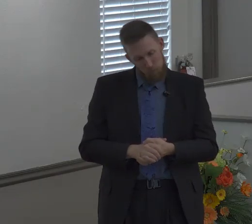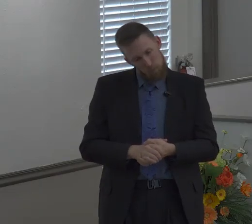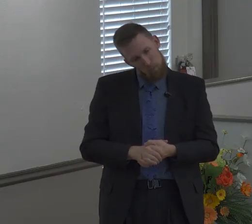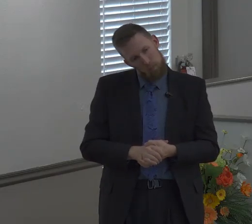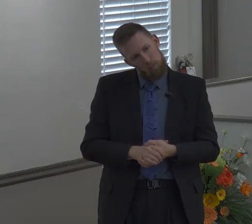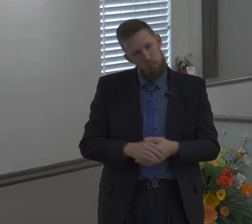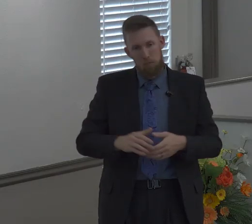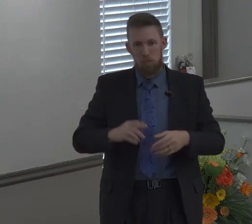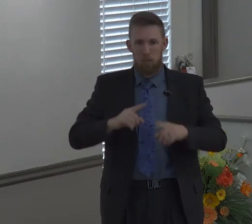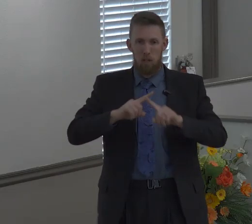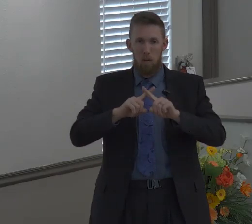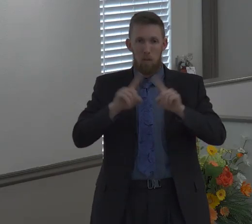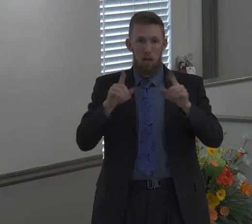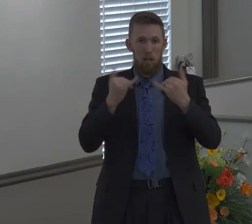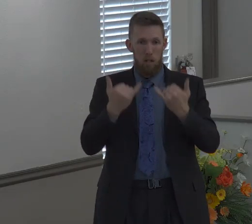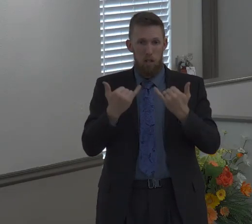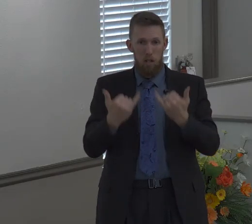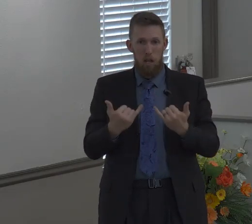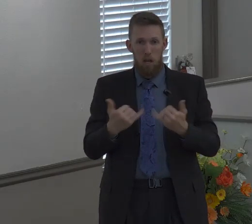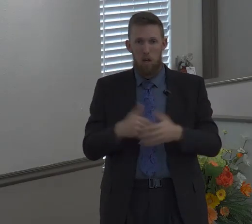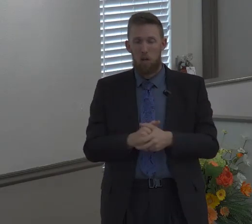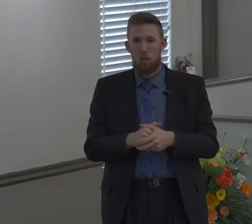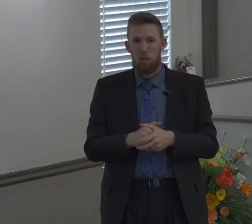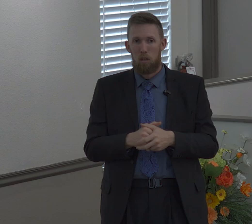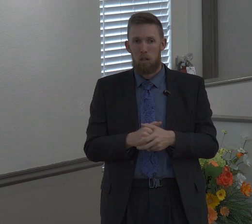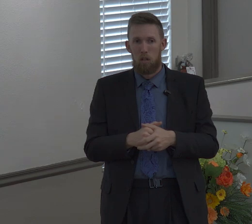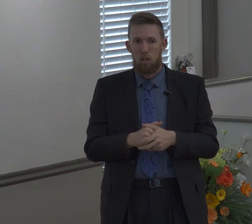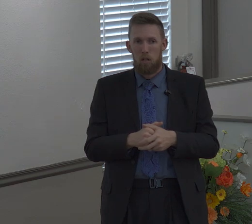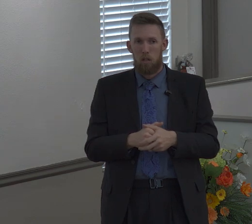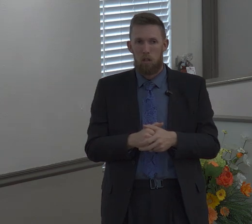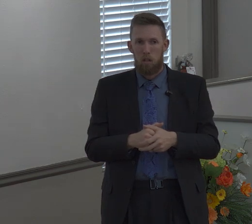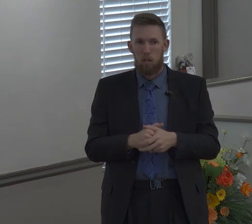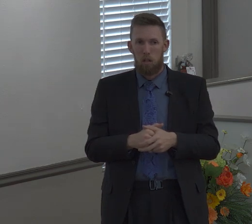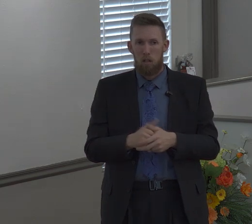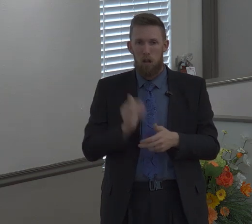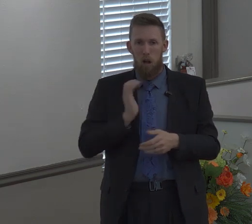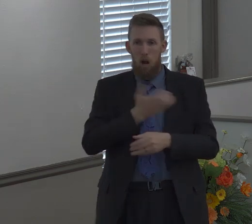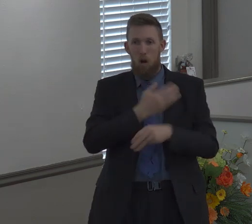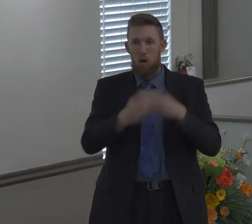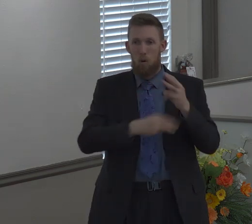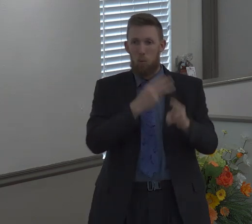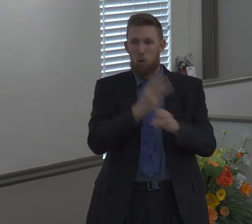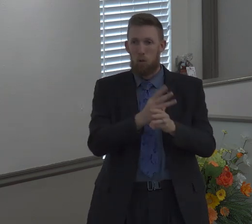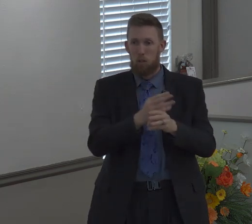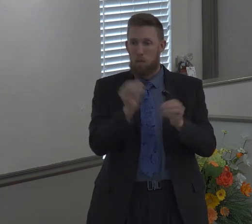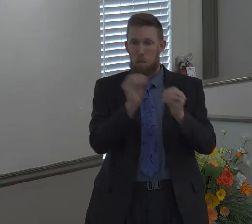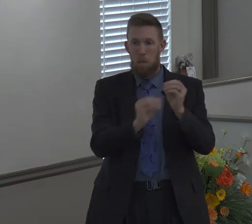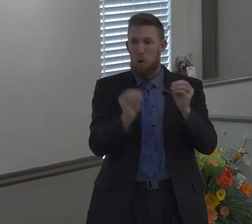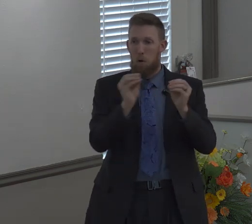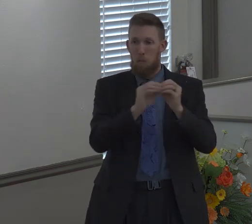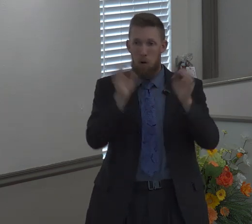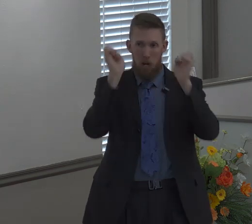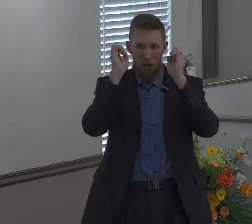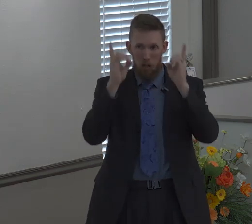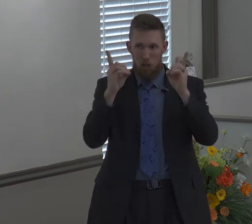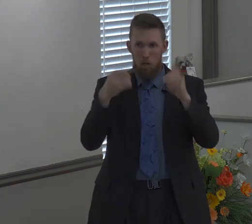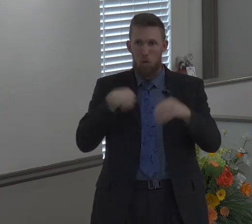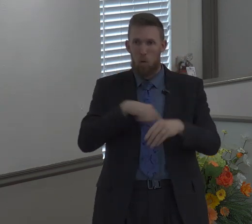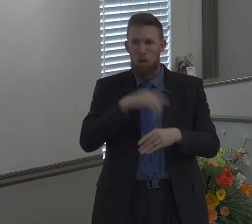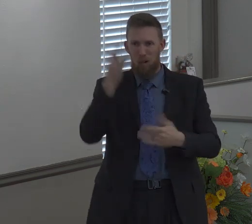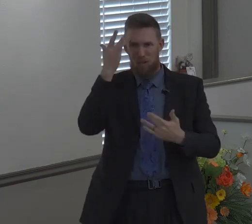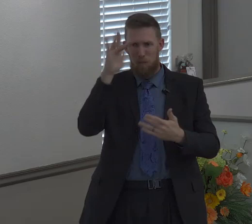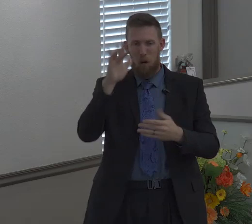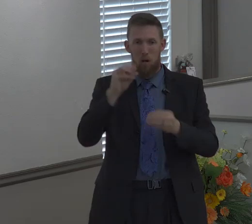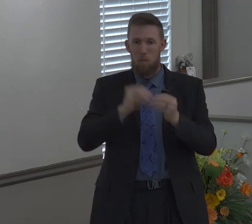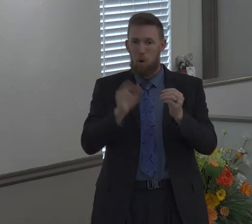Now you fast forward to 2023, mankind has become much more educated. There's no doubt about that. No question that